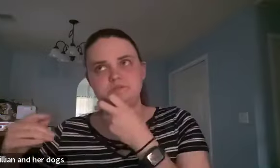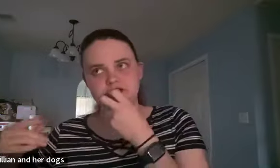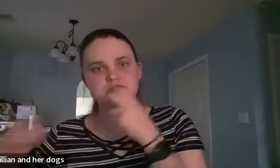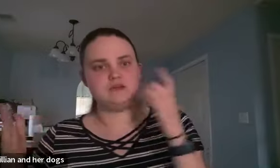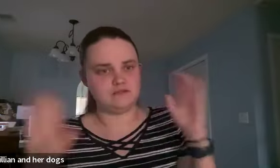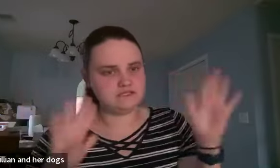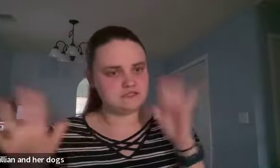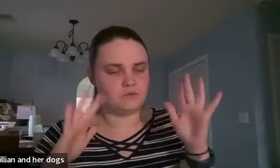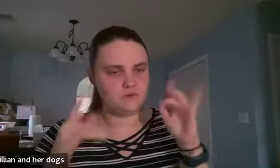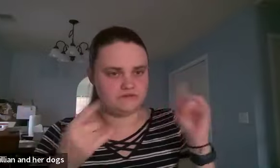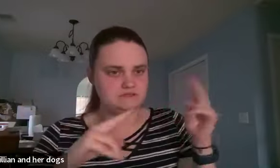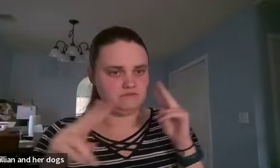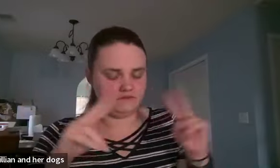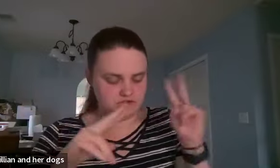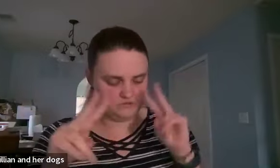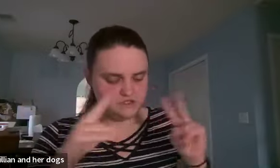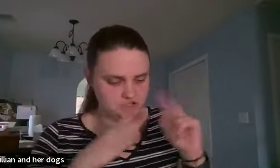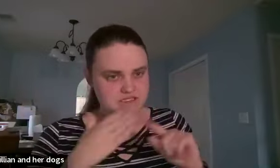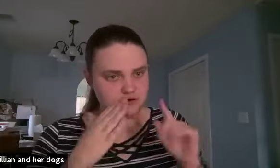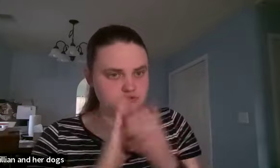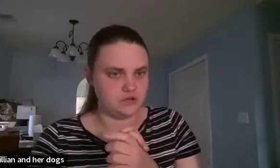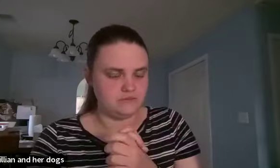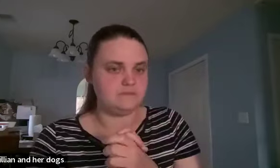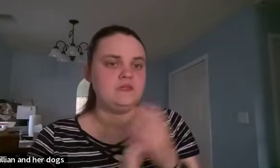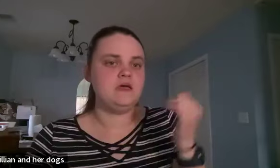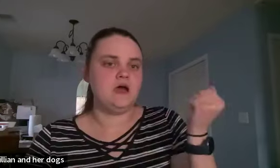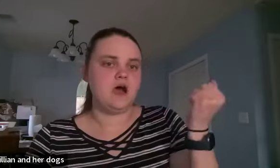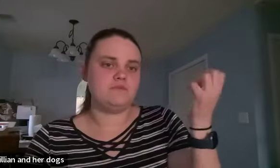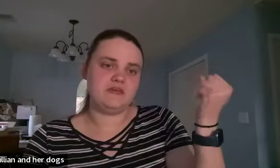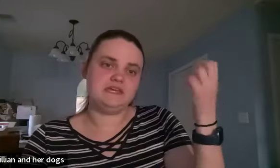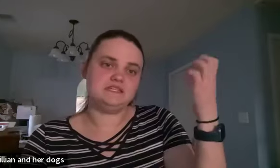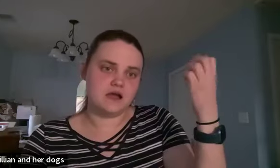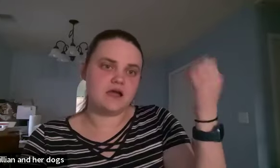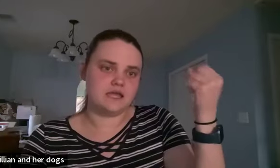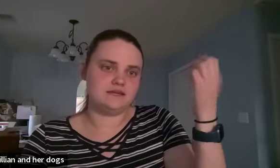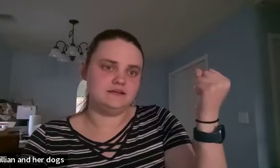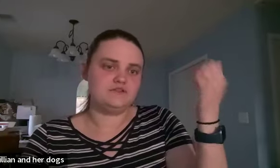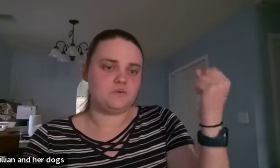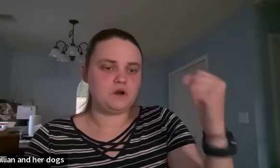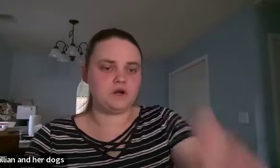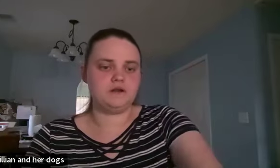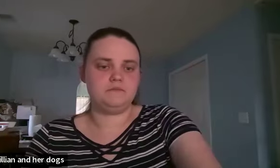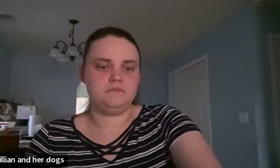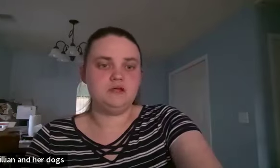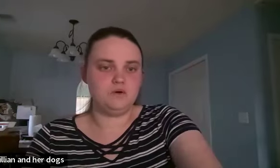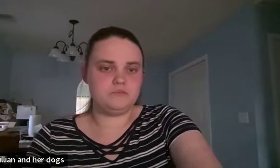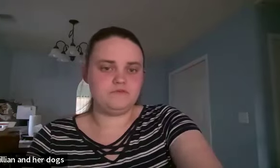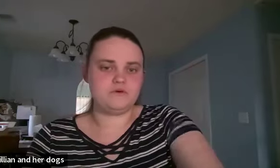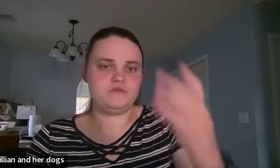their speech. At least that's from what we've, like, the research has shown a bit, that they can sign the word milk before